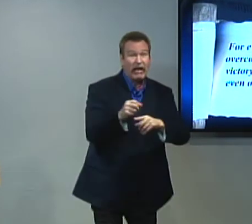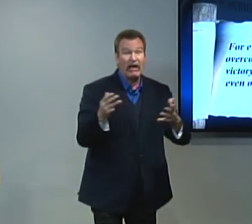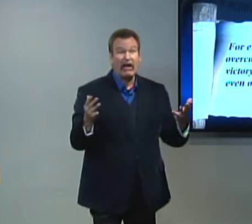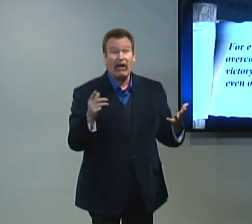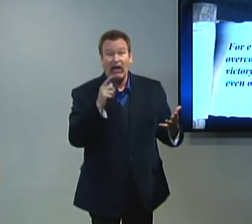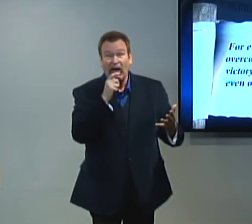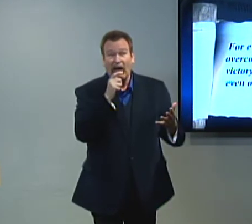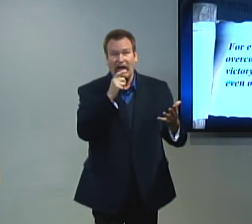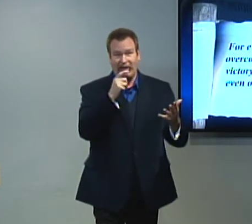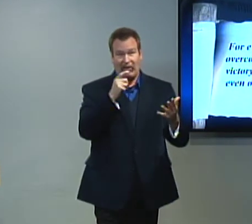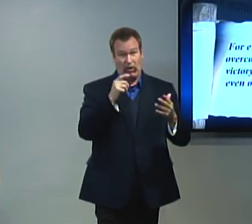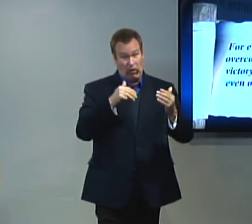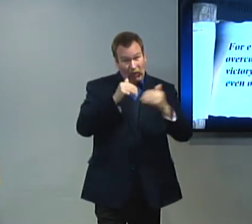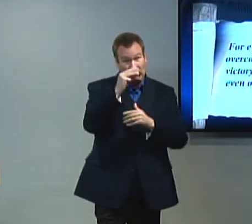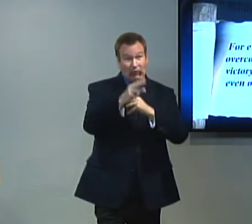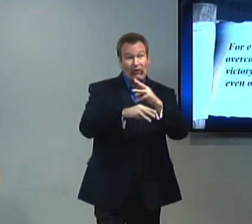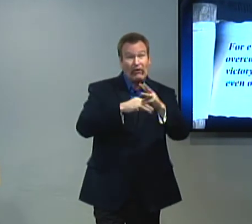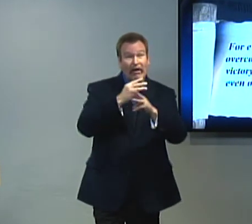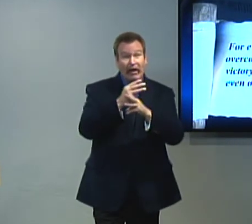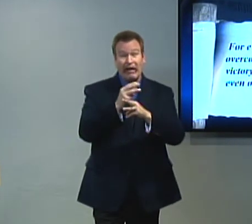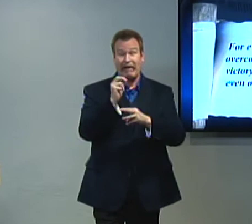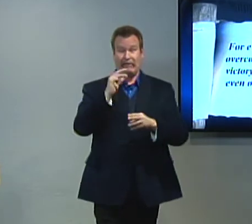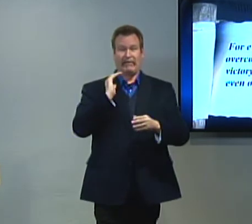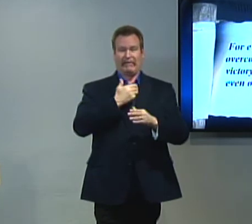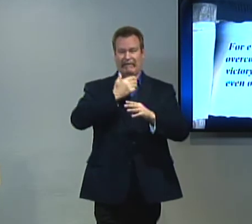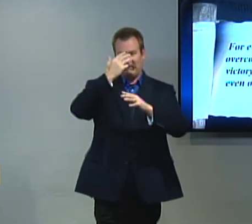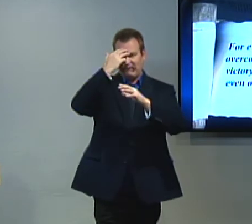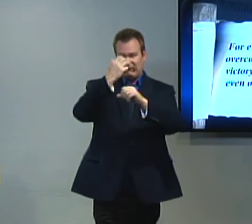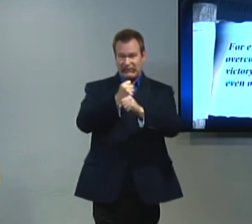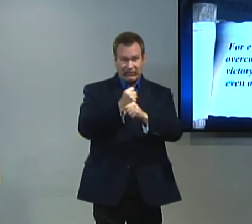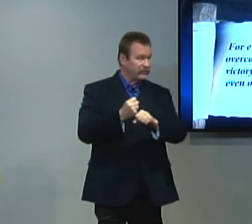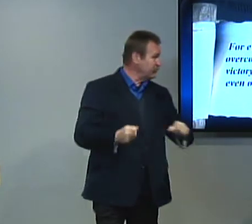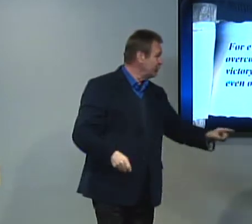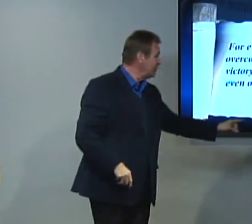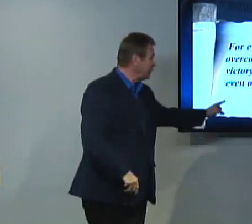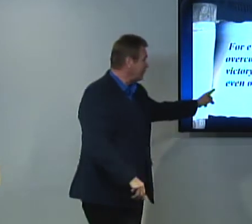This is the victory that overcomes the world, even our faith.